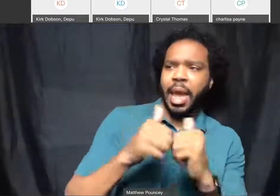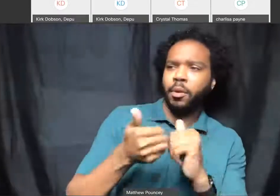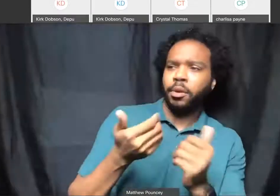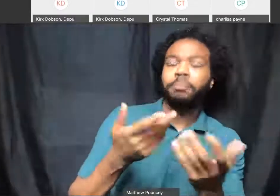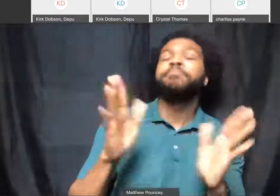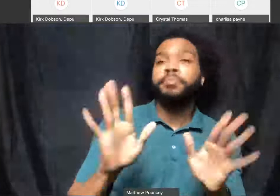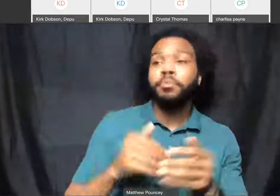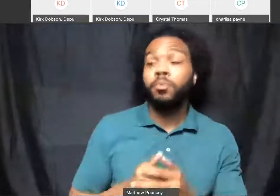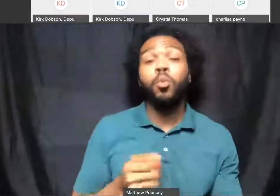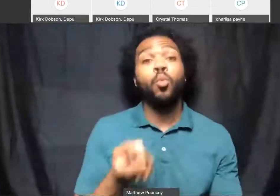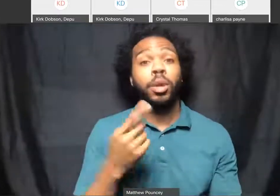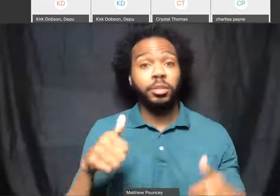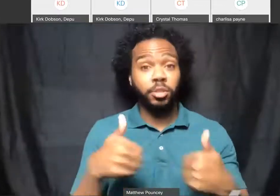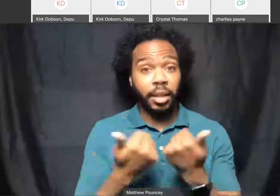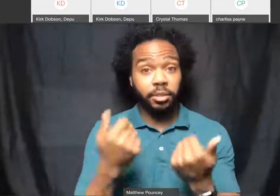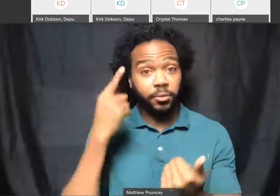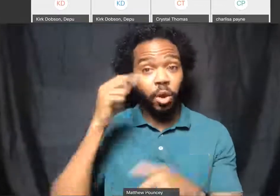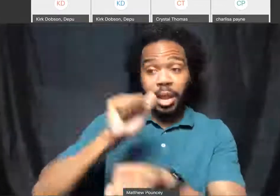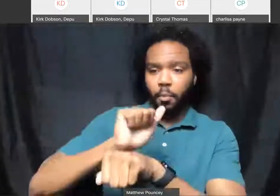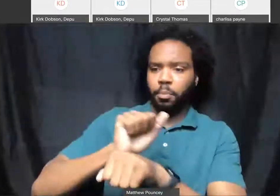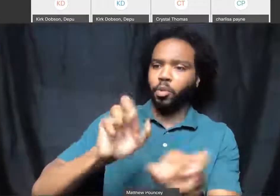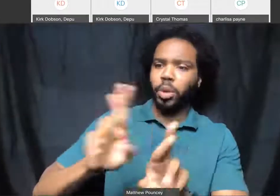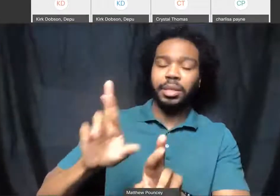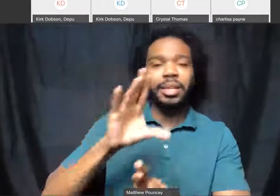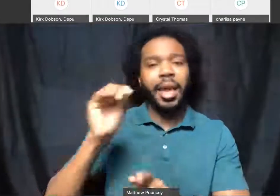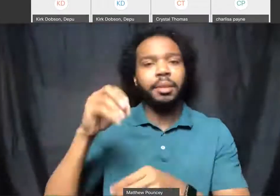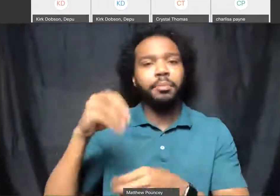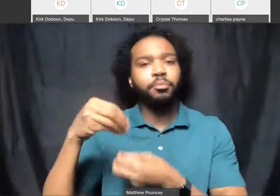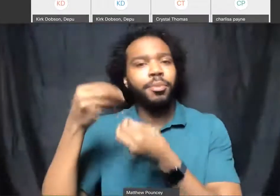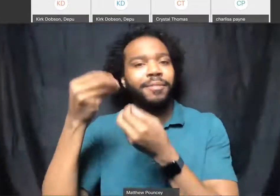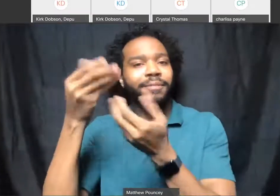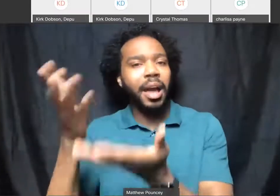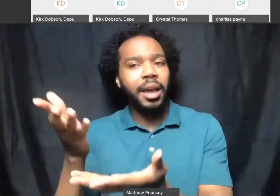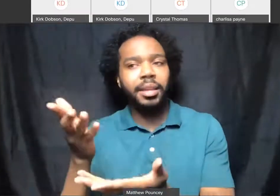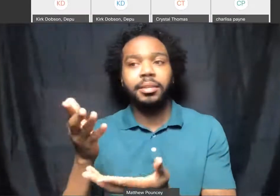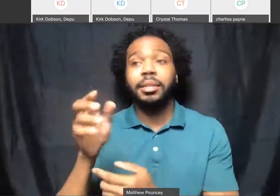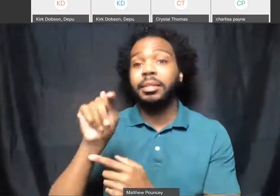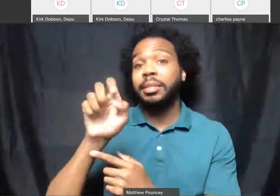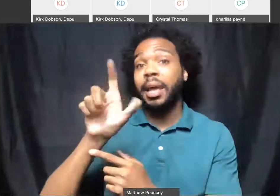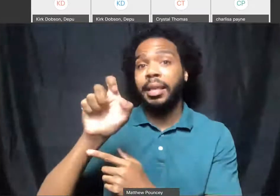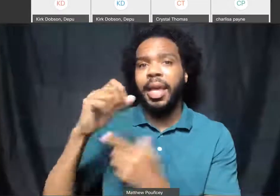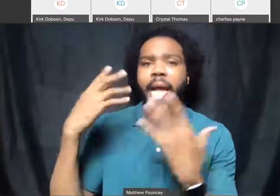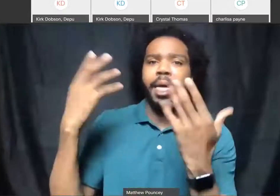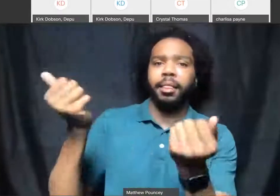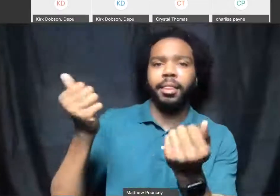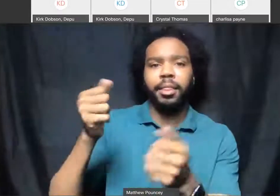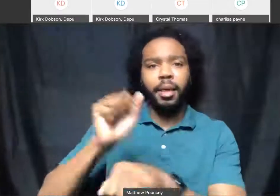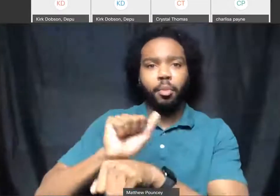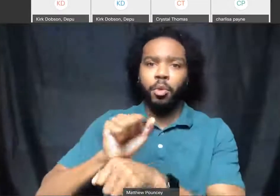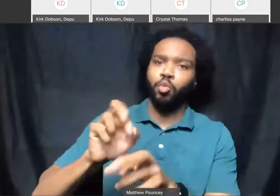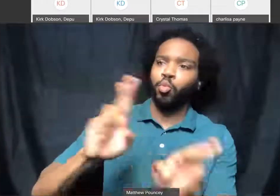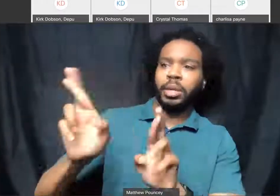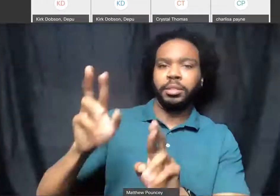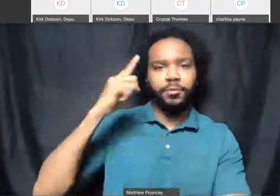challenges with employment readiness and providing telehealth employment readiness to people who are in